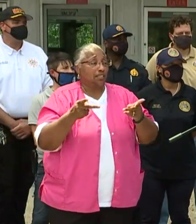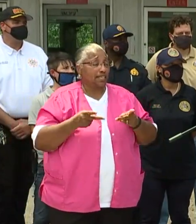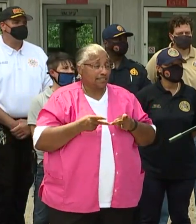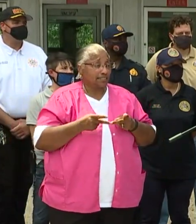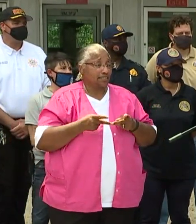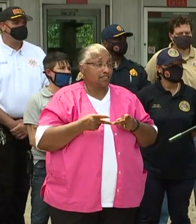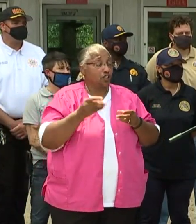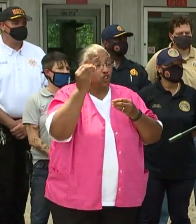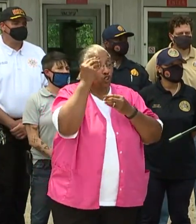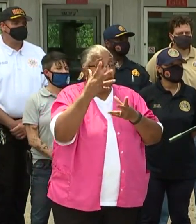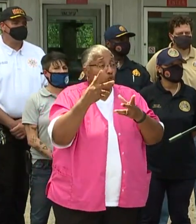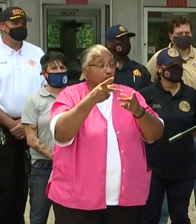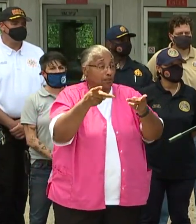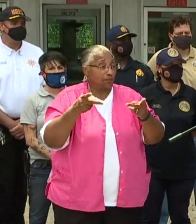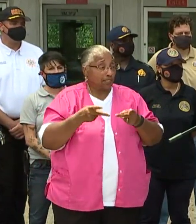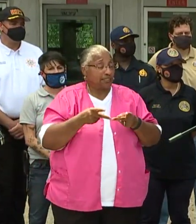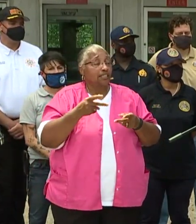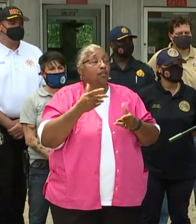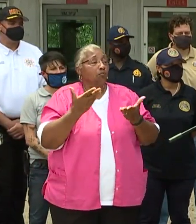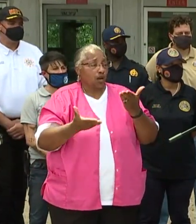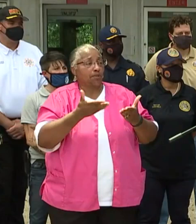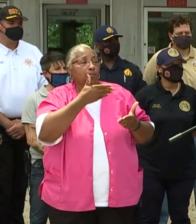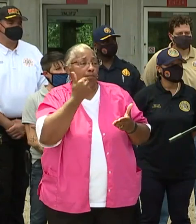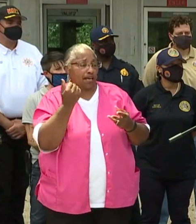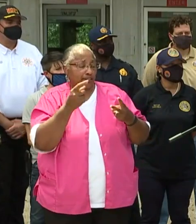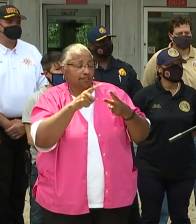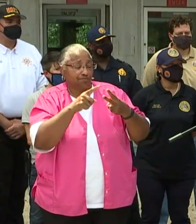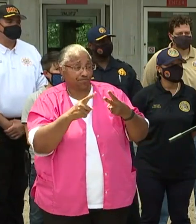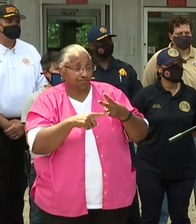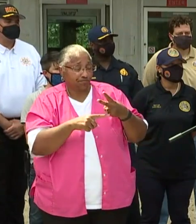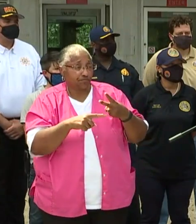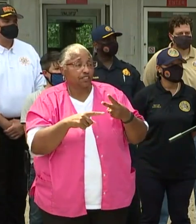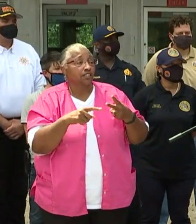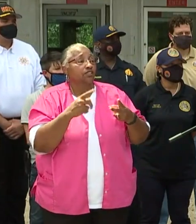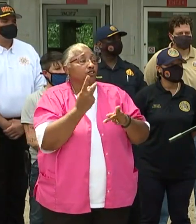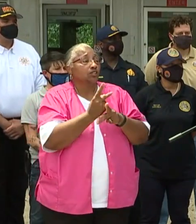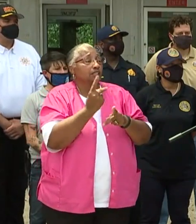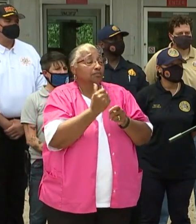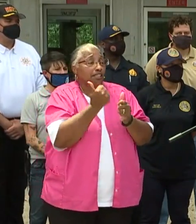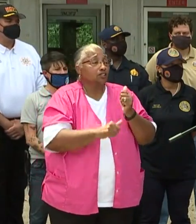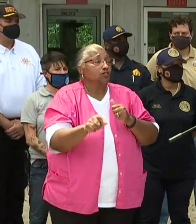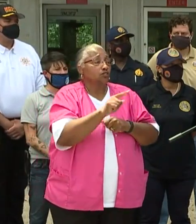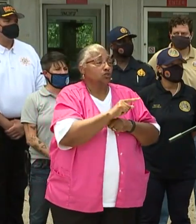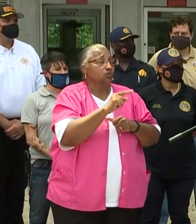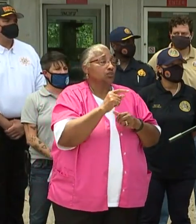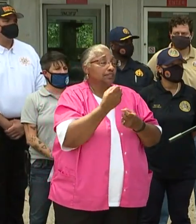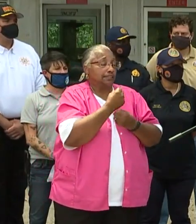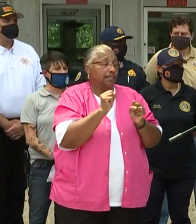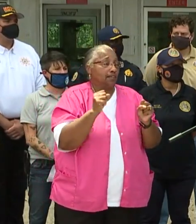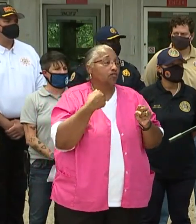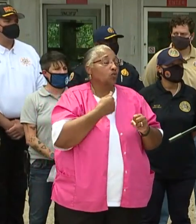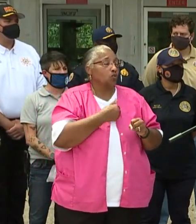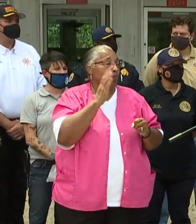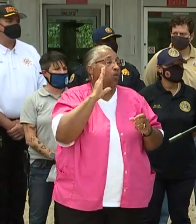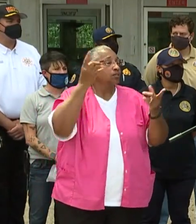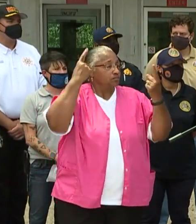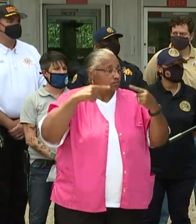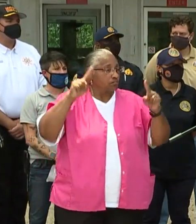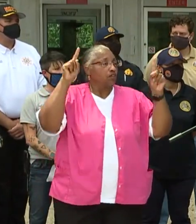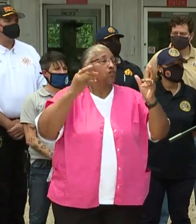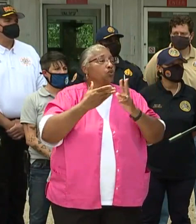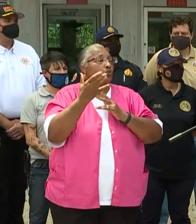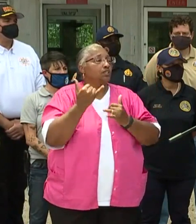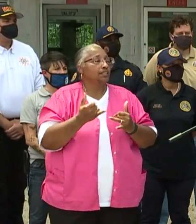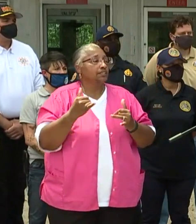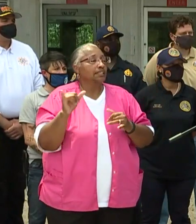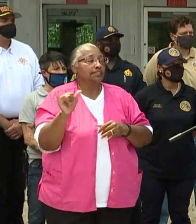places are much better to get the information that's going to be shared to keep each of you safe. We are going to get through this just like we